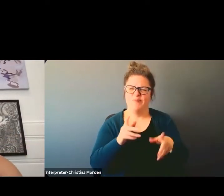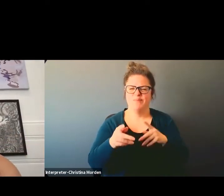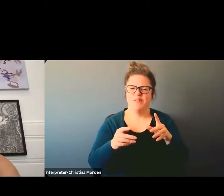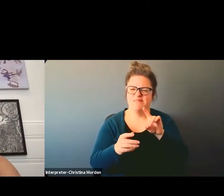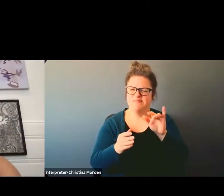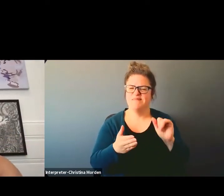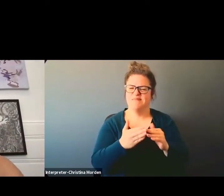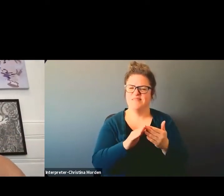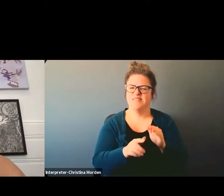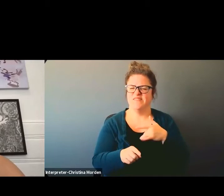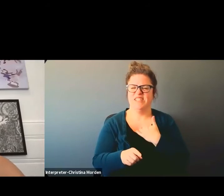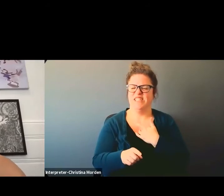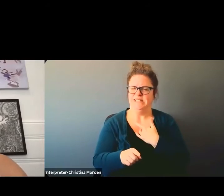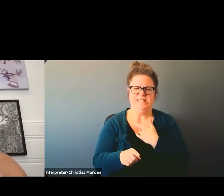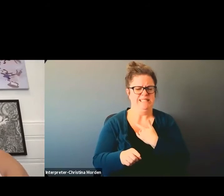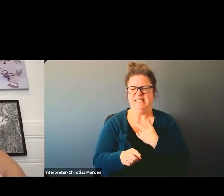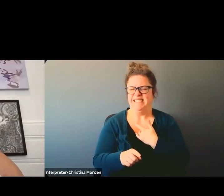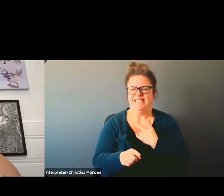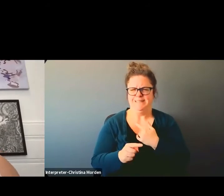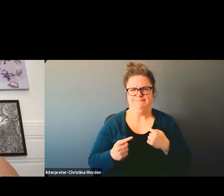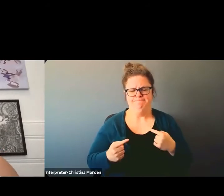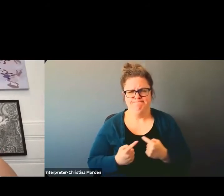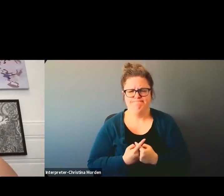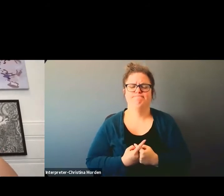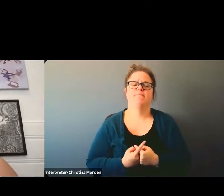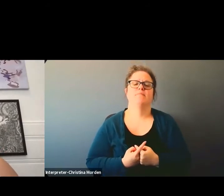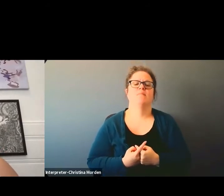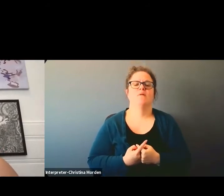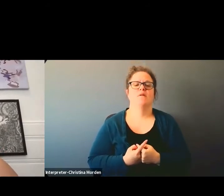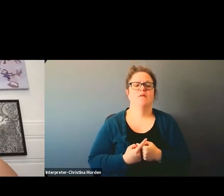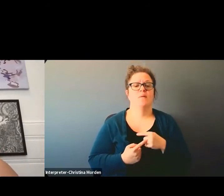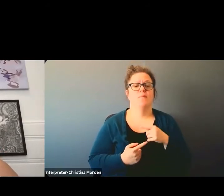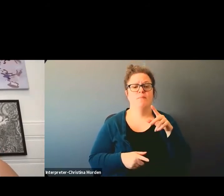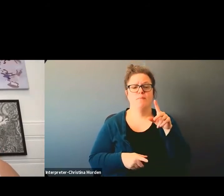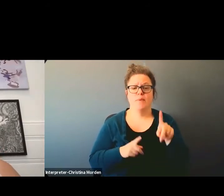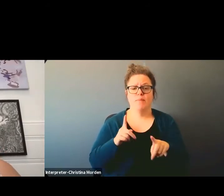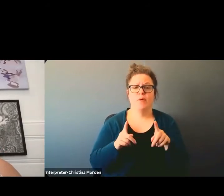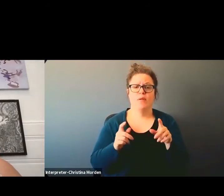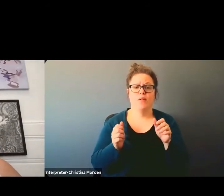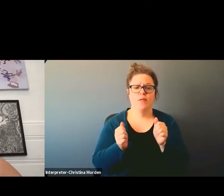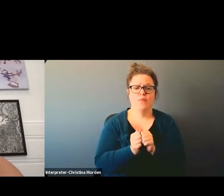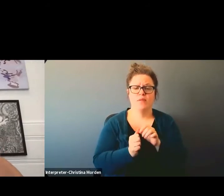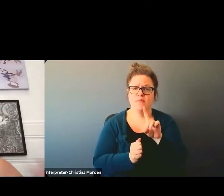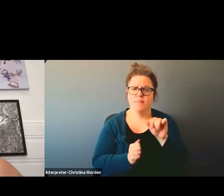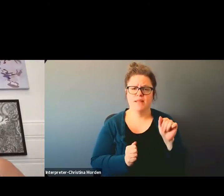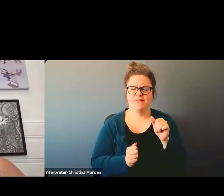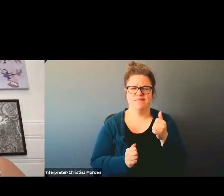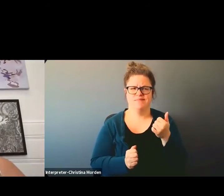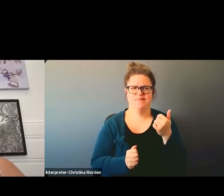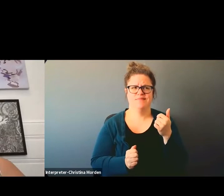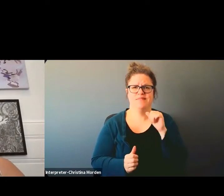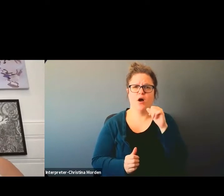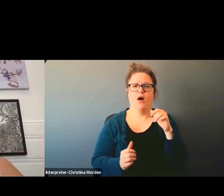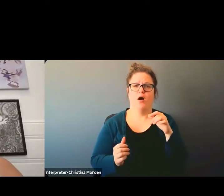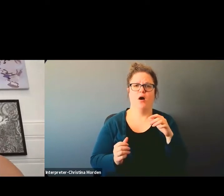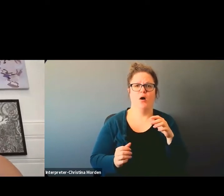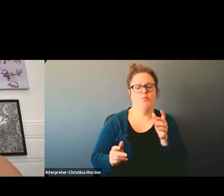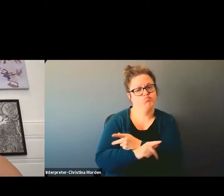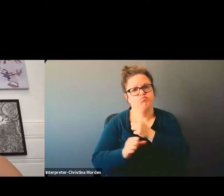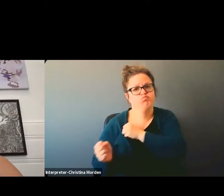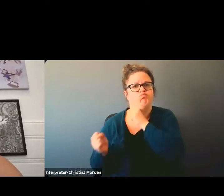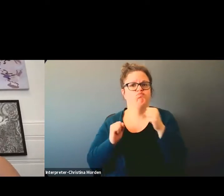really difficult to deal with. People with disabilities, we're not stronger or weaker in character than anyone